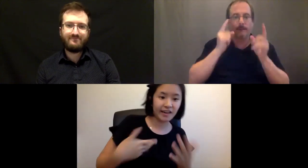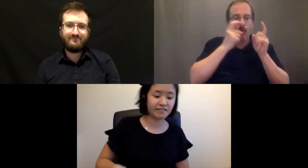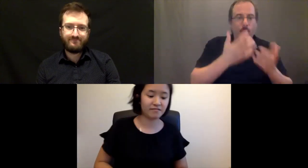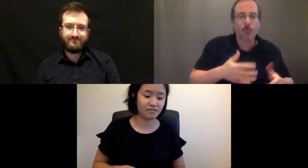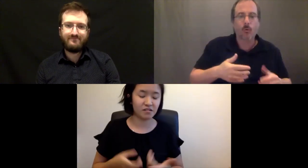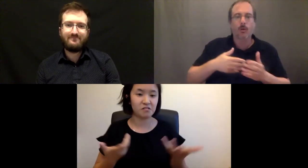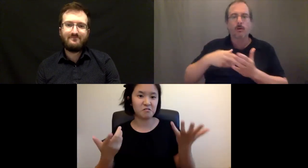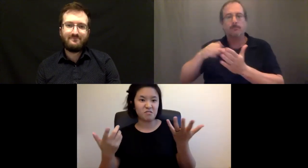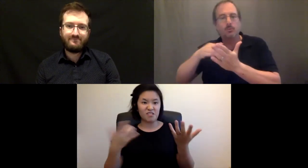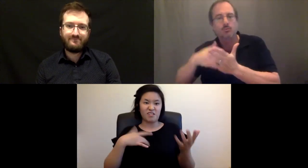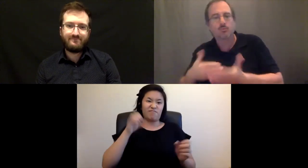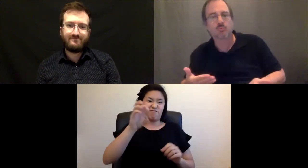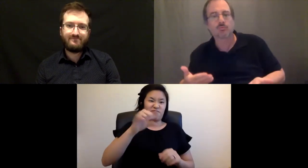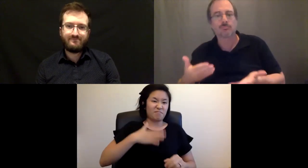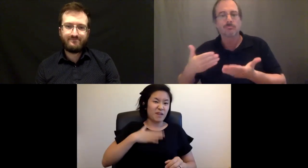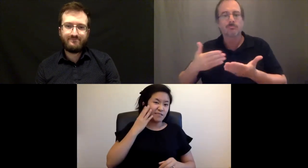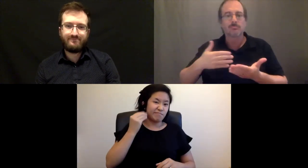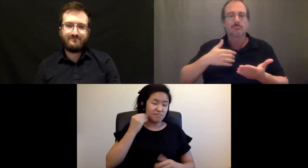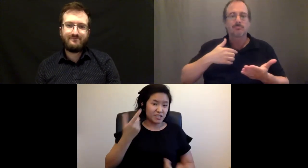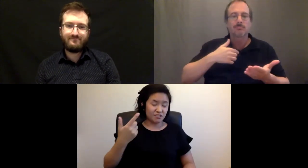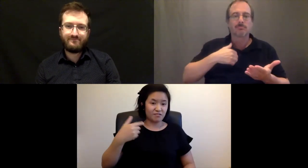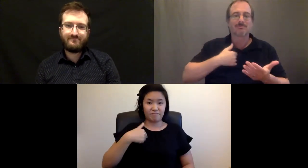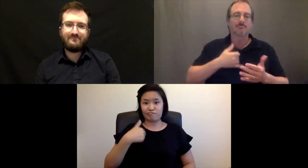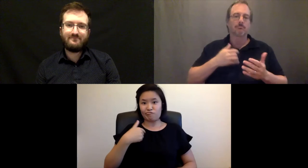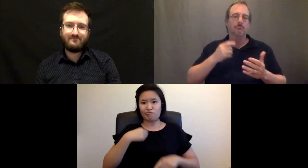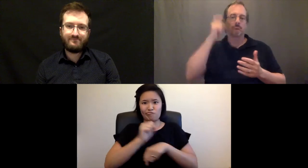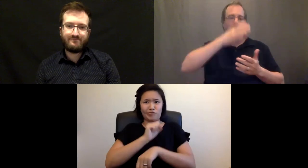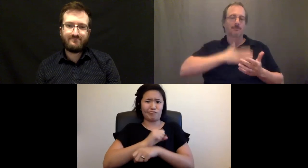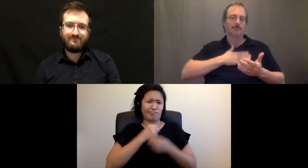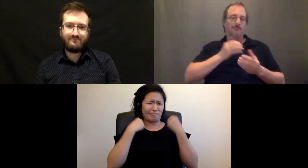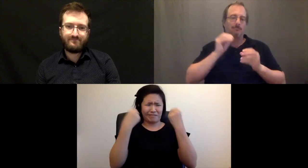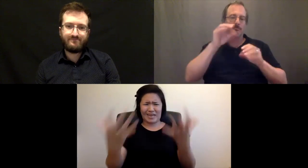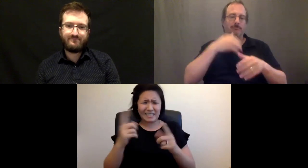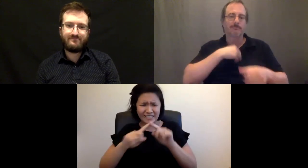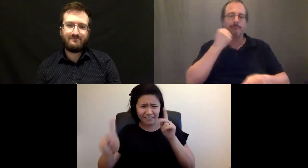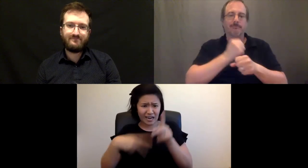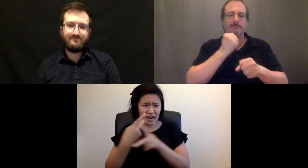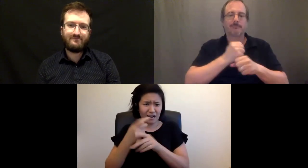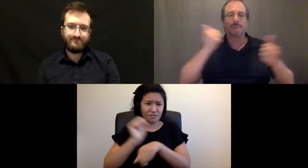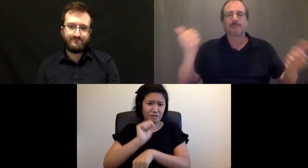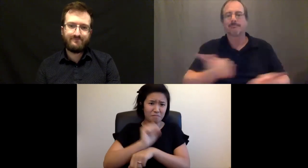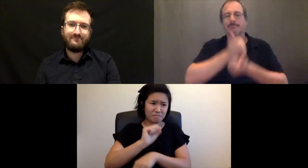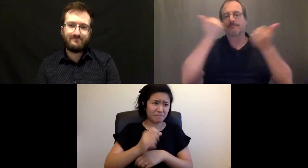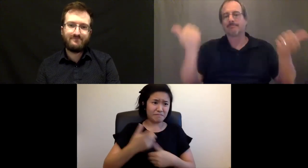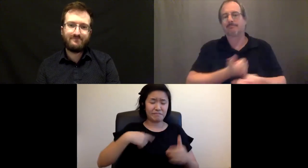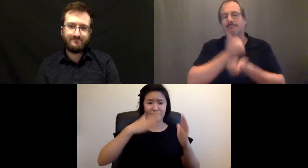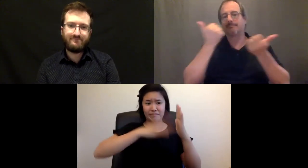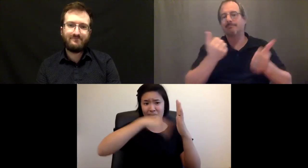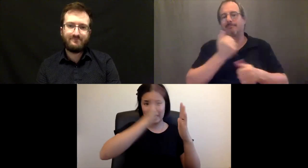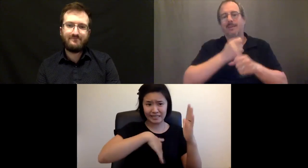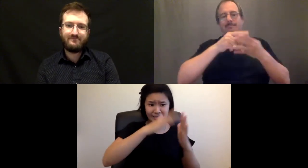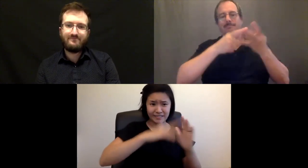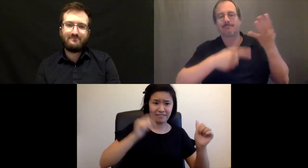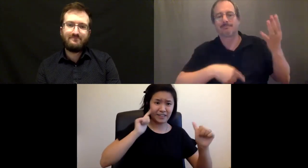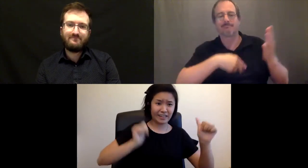Start a business, get into photography or painting. Speaking to my own experience, I've had so many different